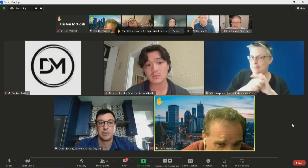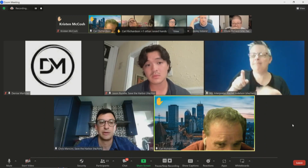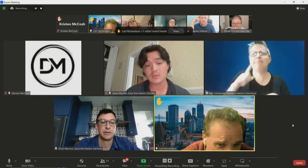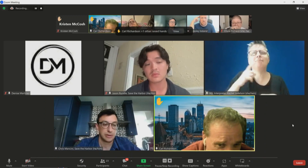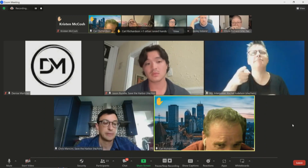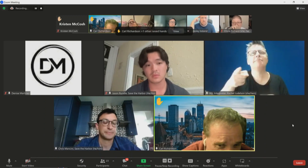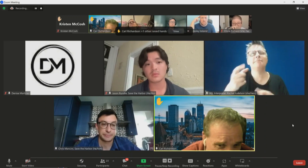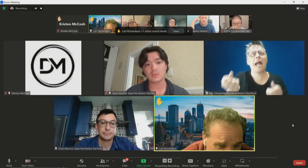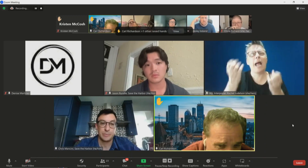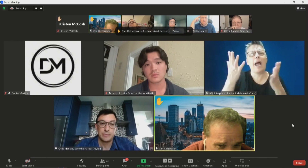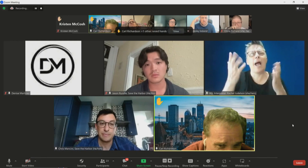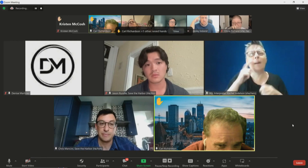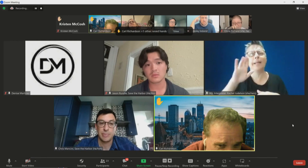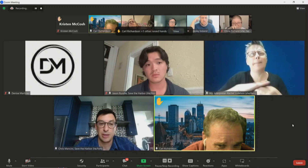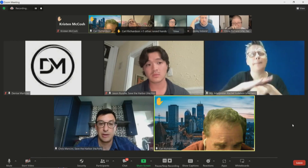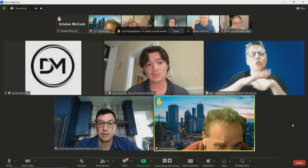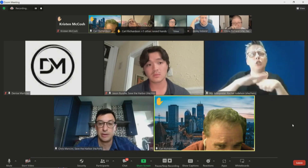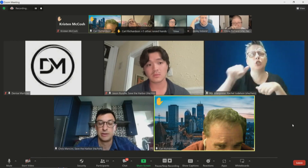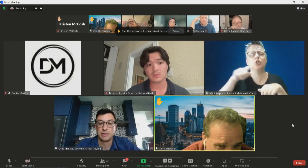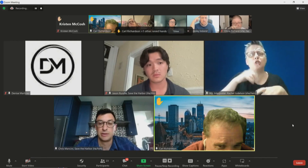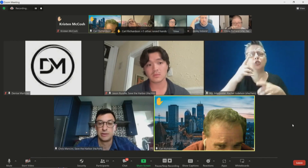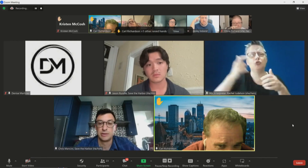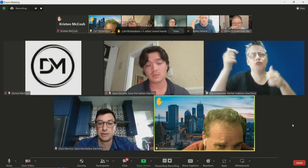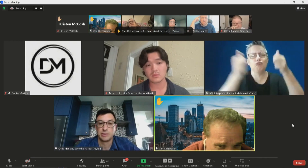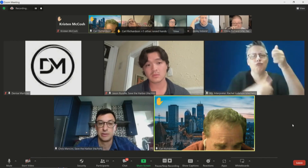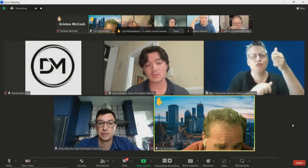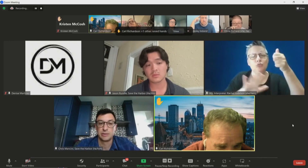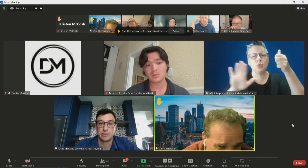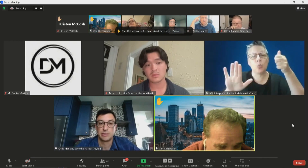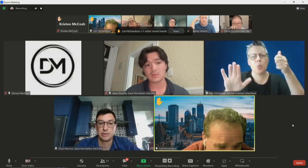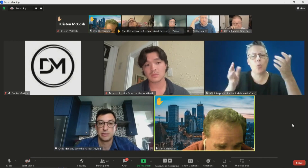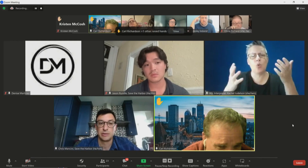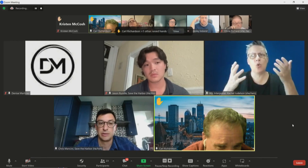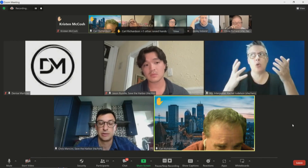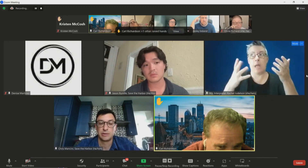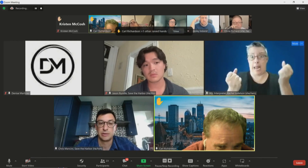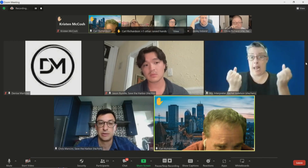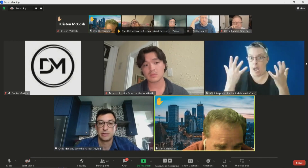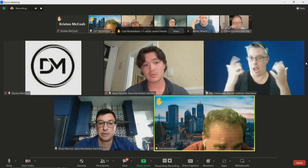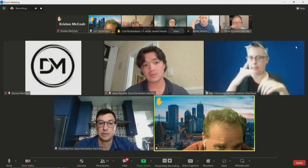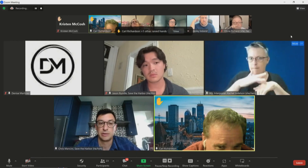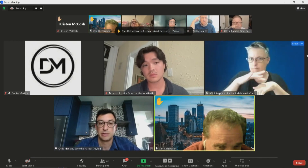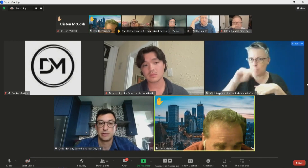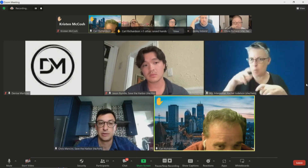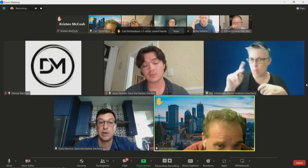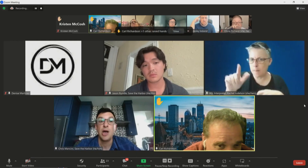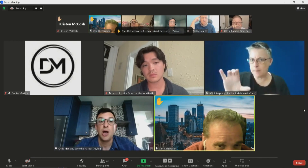oversee, and how many beaches of those are available to the public?